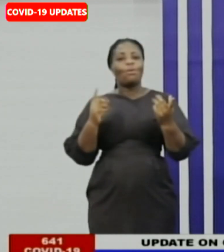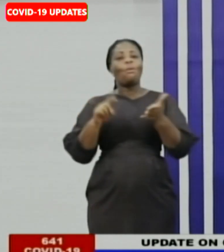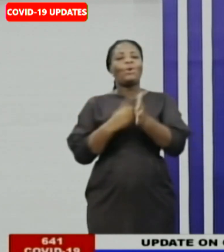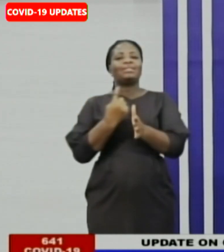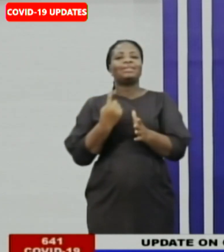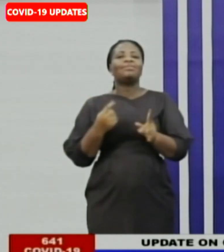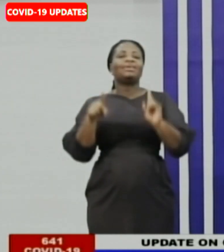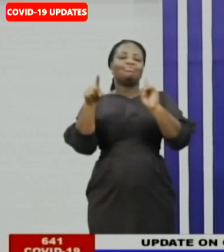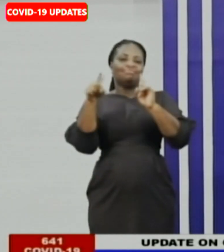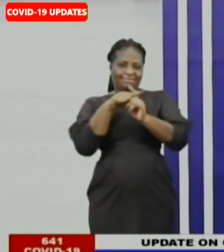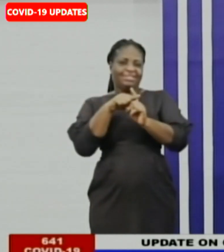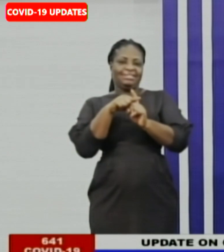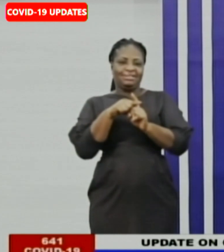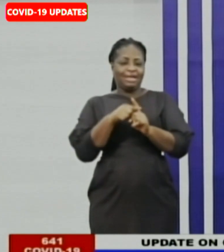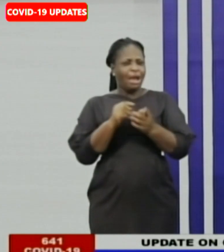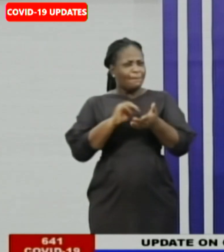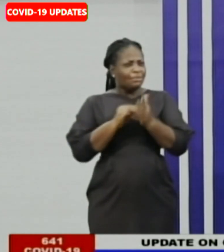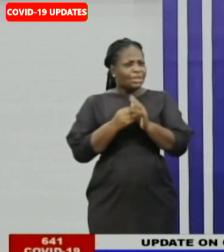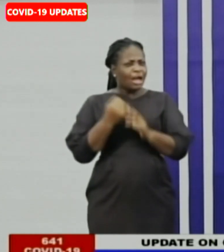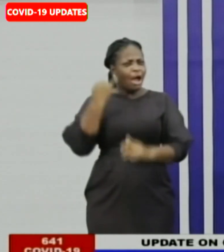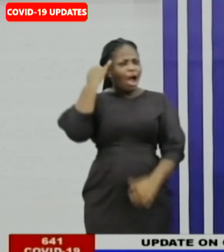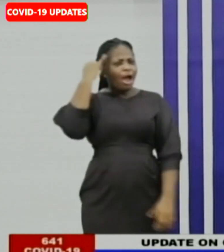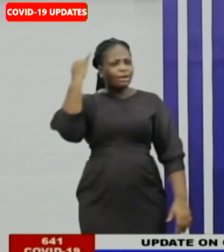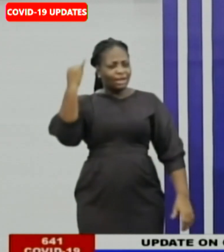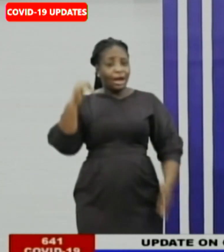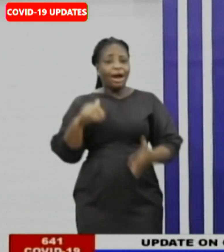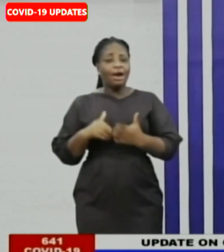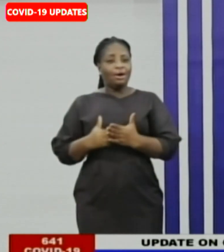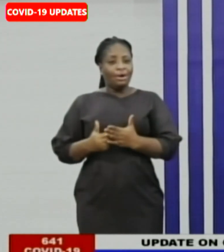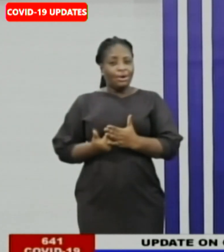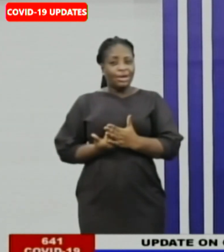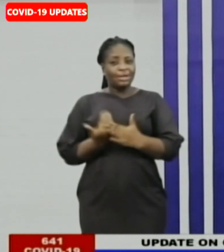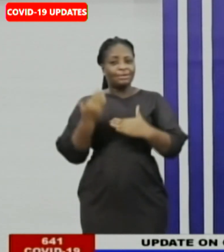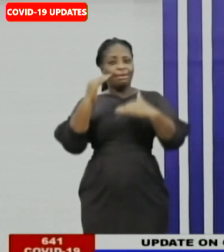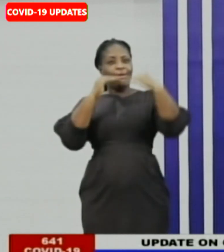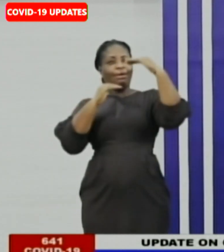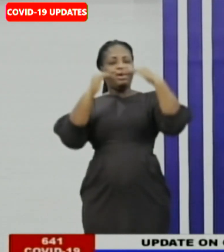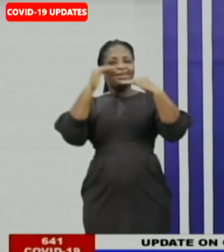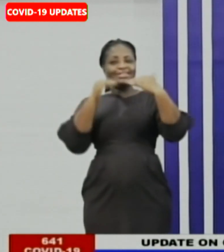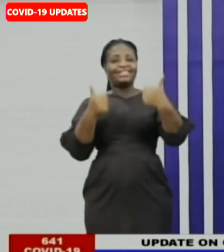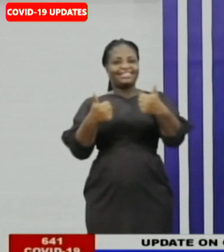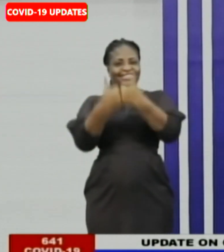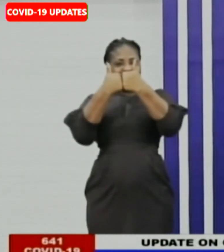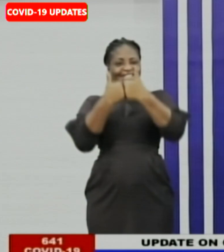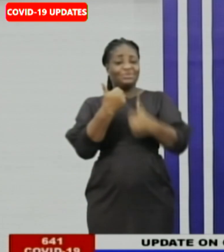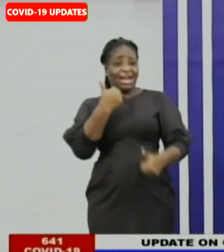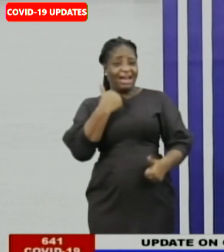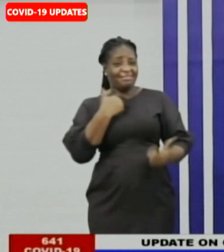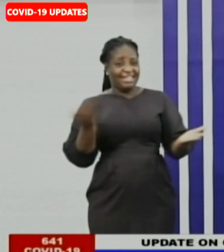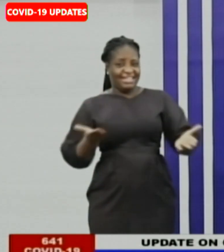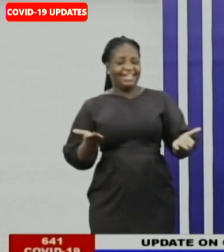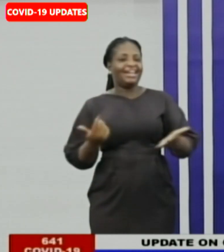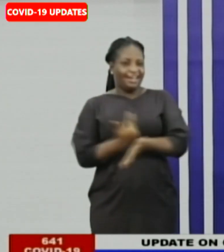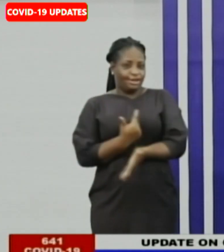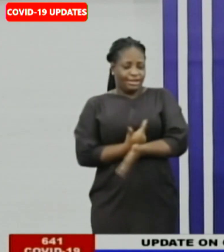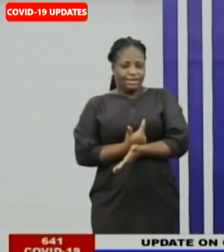tested positive. It begins to give you an idea of the level of challenge we have in the system. As